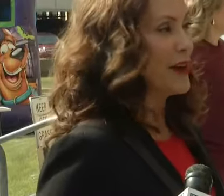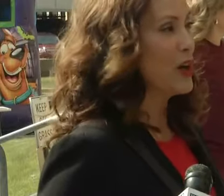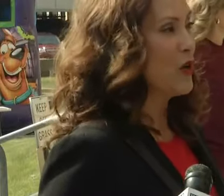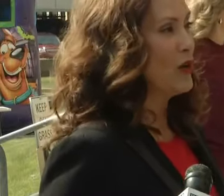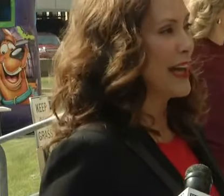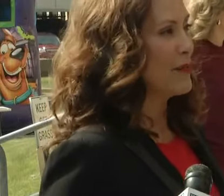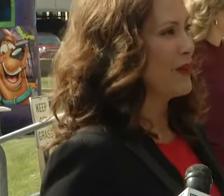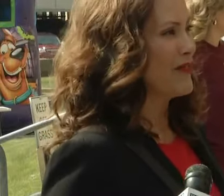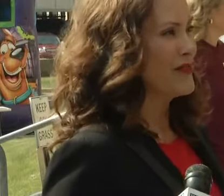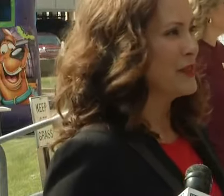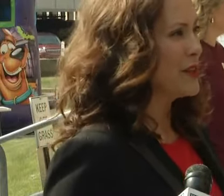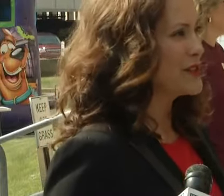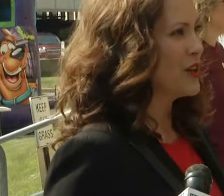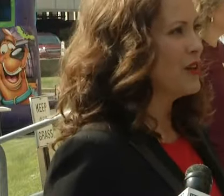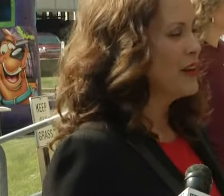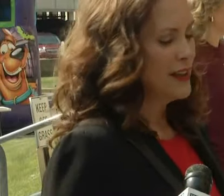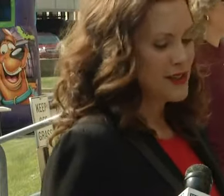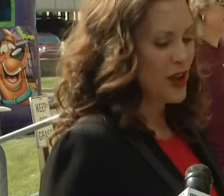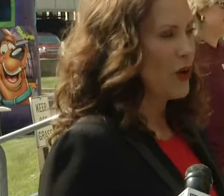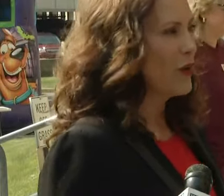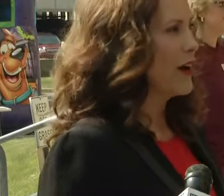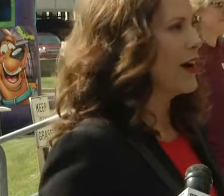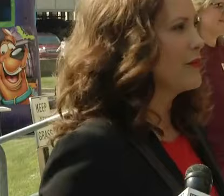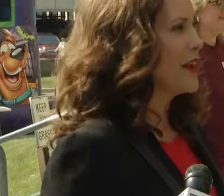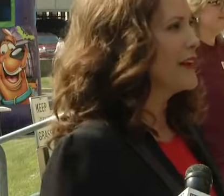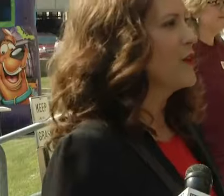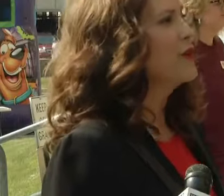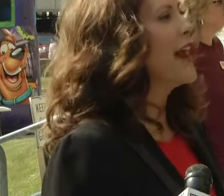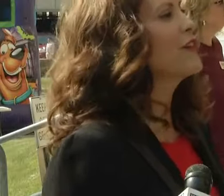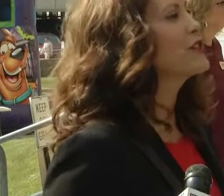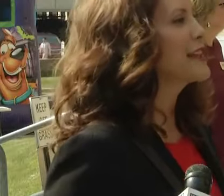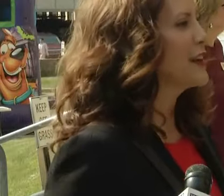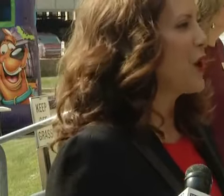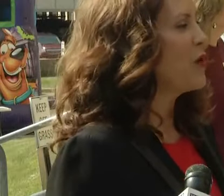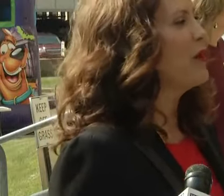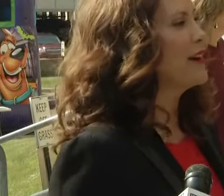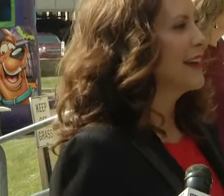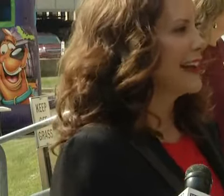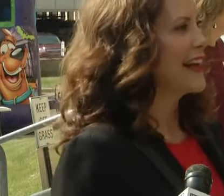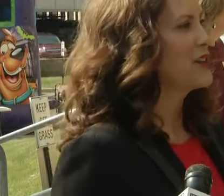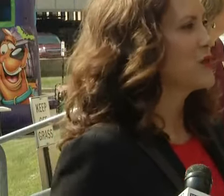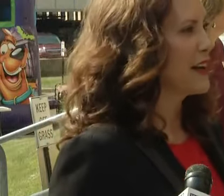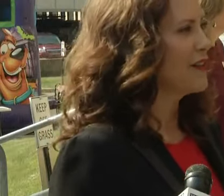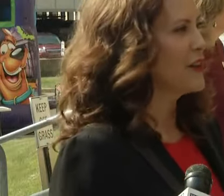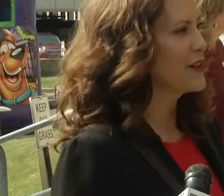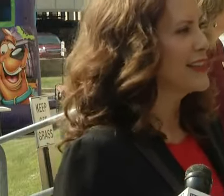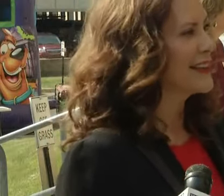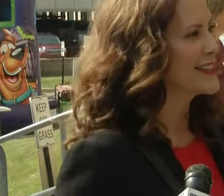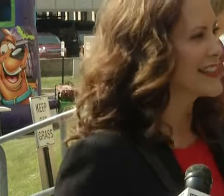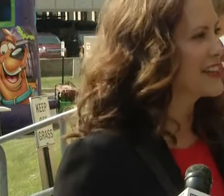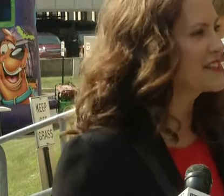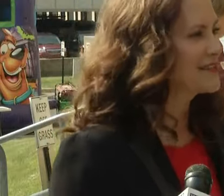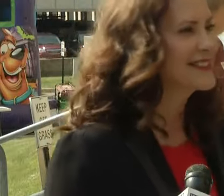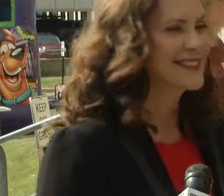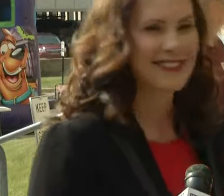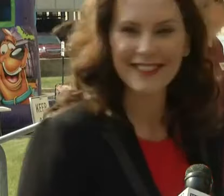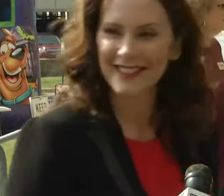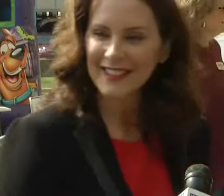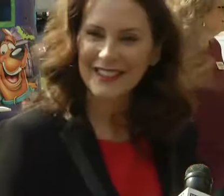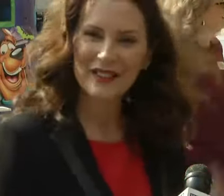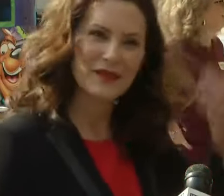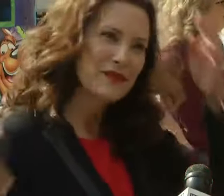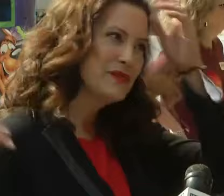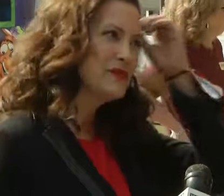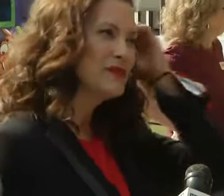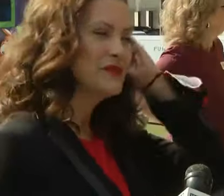novel one that we didn't know a whole lot about 15 months ago. So I never say no, but acknowledge we got to follow the data and the science. All right, we'll